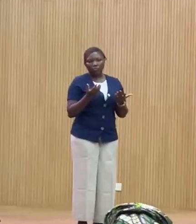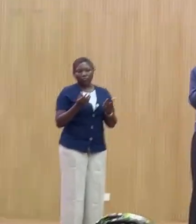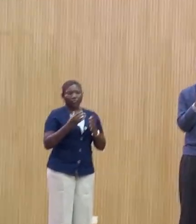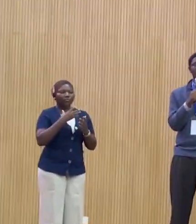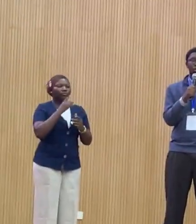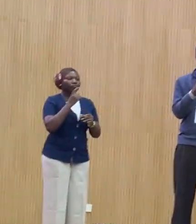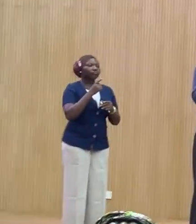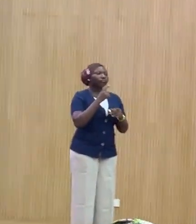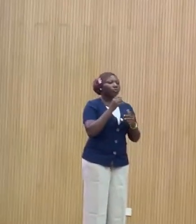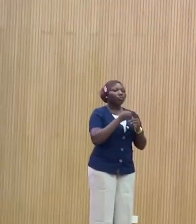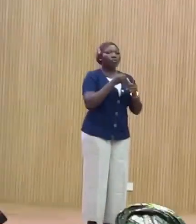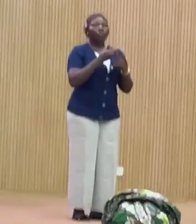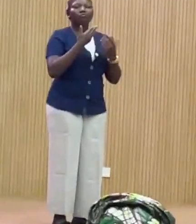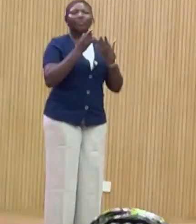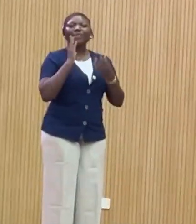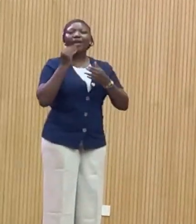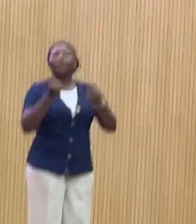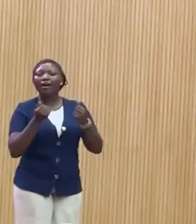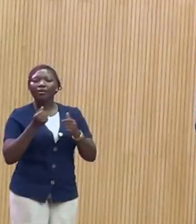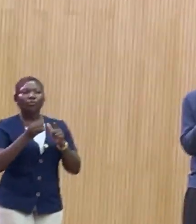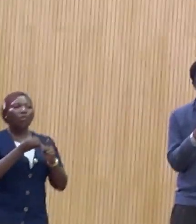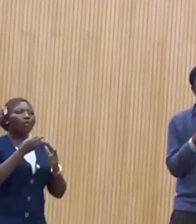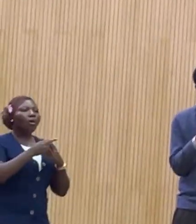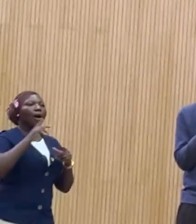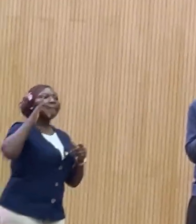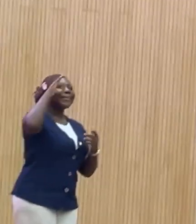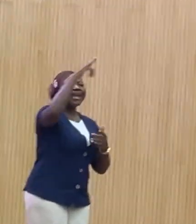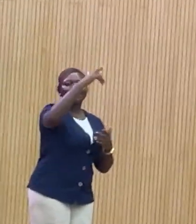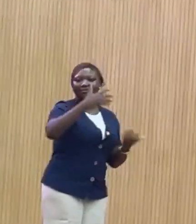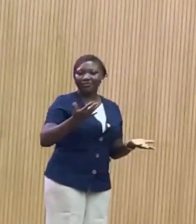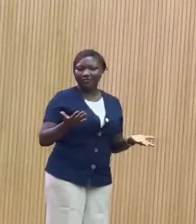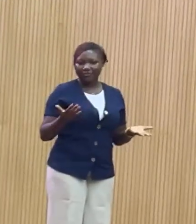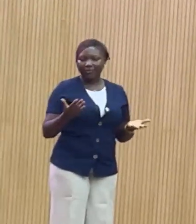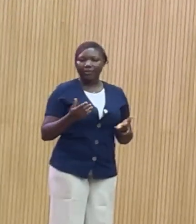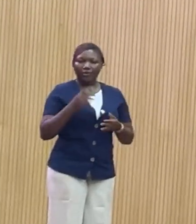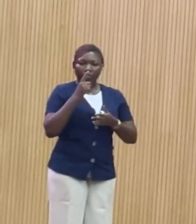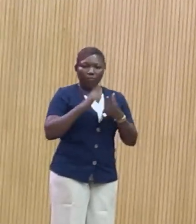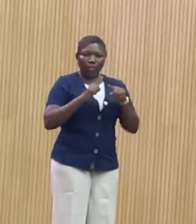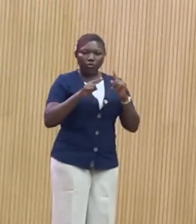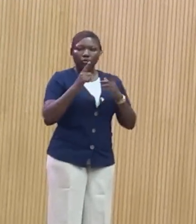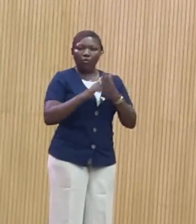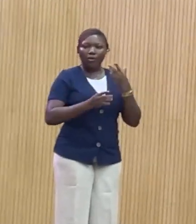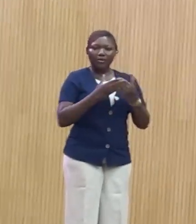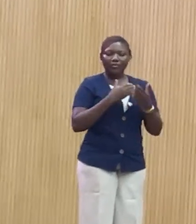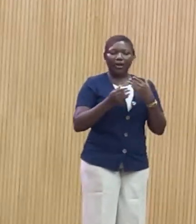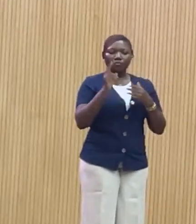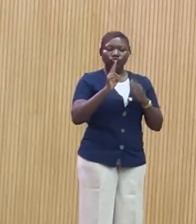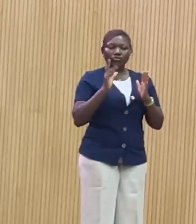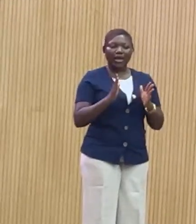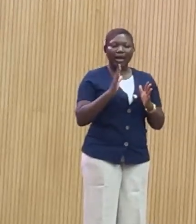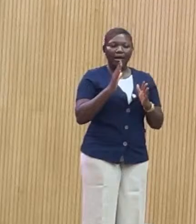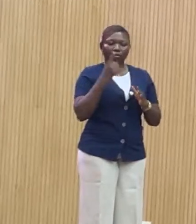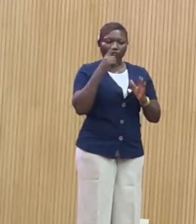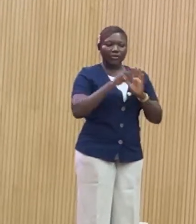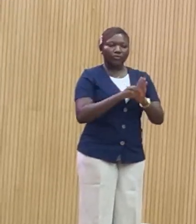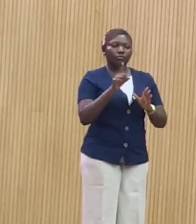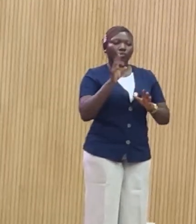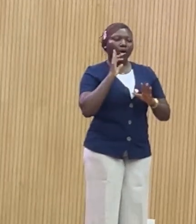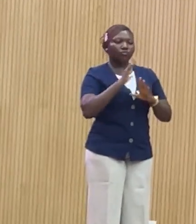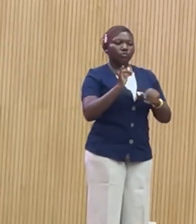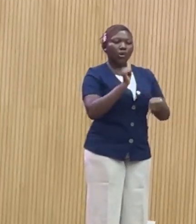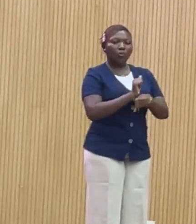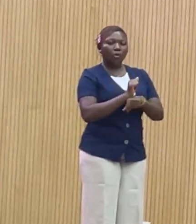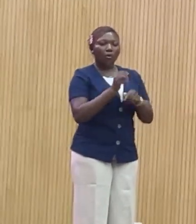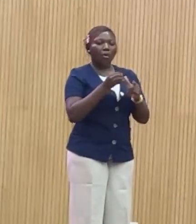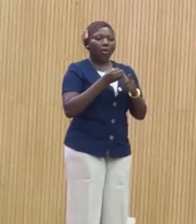AI for like a plane or a car. That said, we don't want inaccuracies because whatever the user is doing is very important to them. So, for example, if you're doing work or something like that,